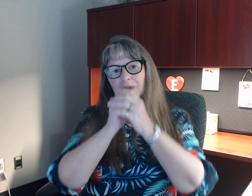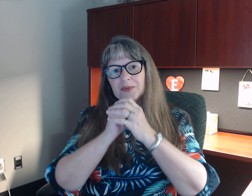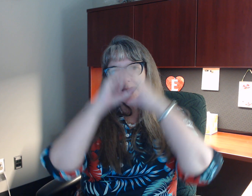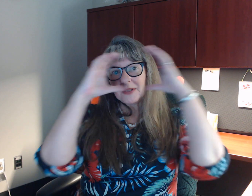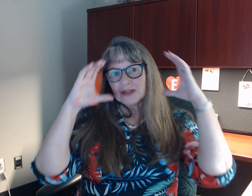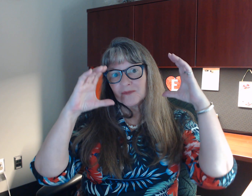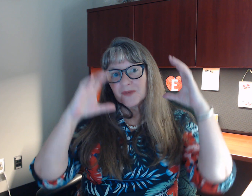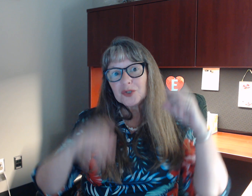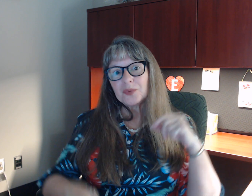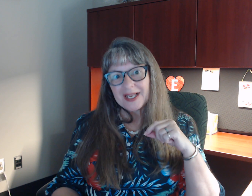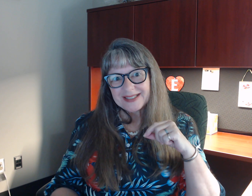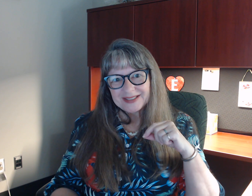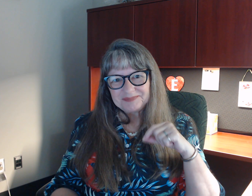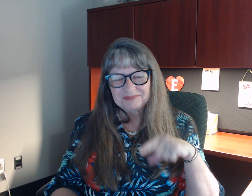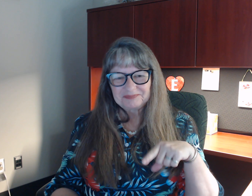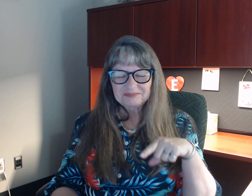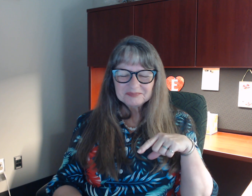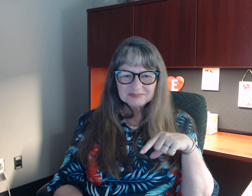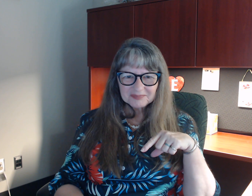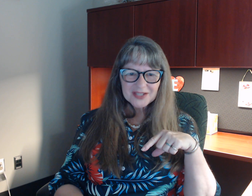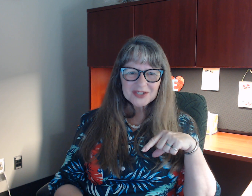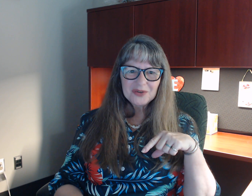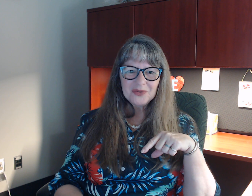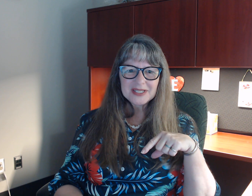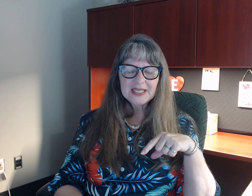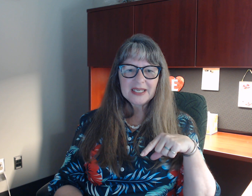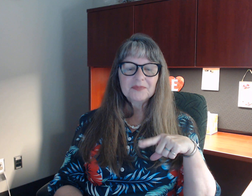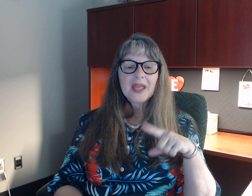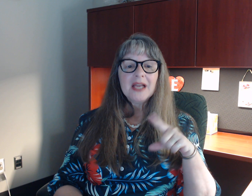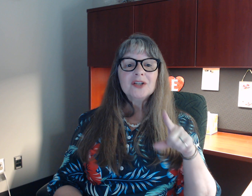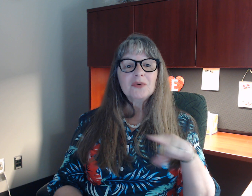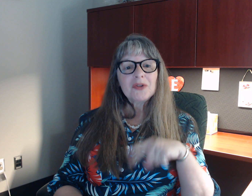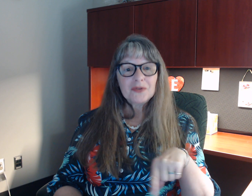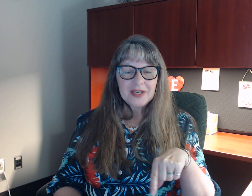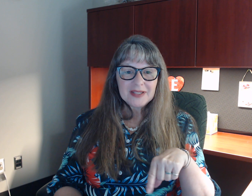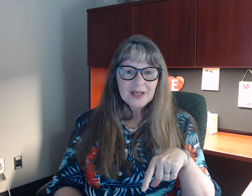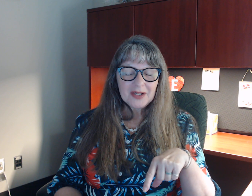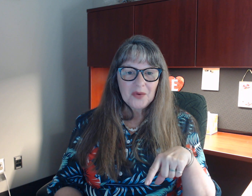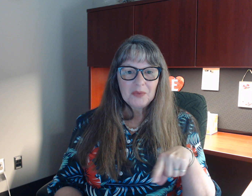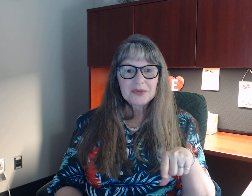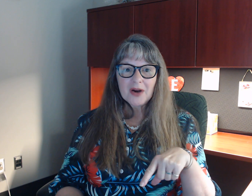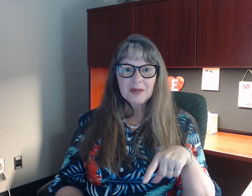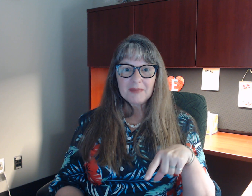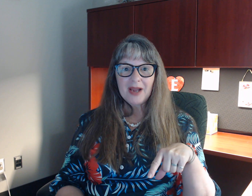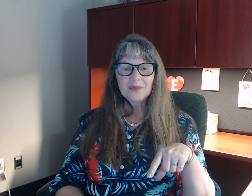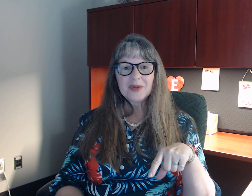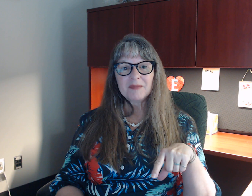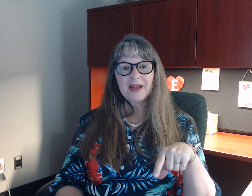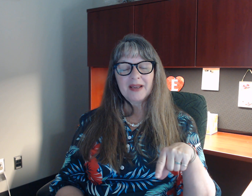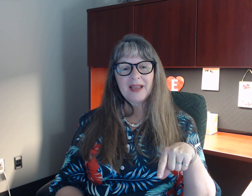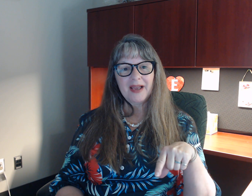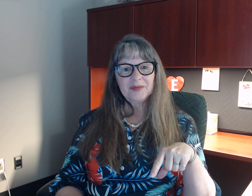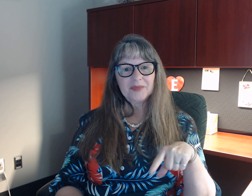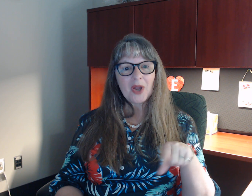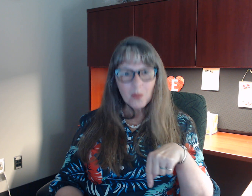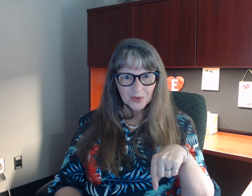talking about. So visualize it so you can see it. So another thing that we were talking about with my coworkers